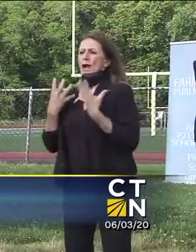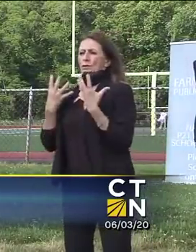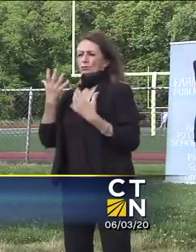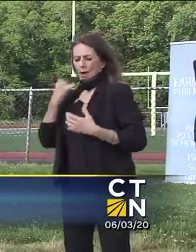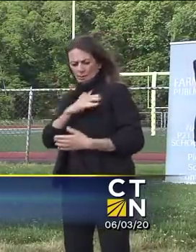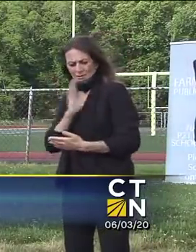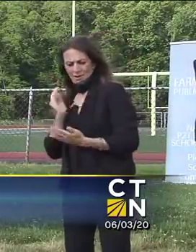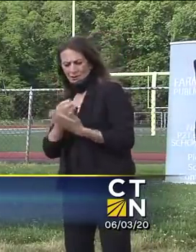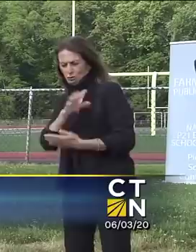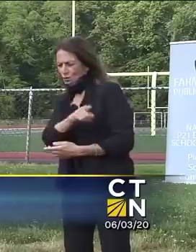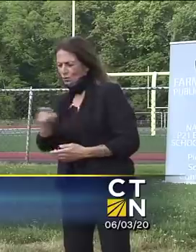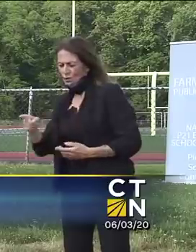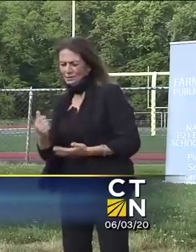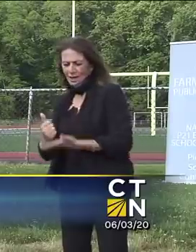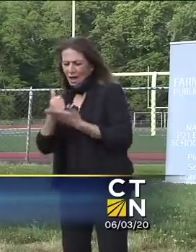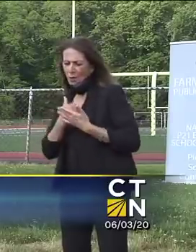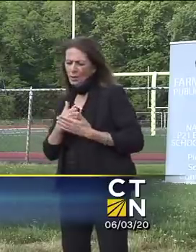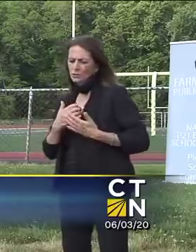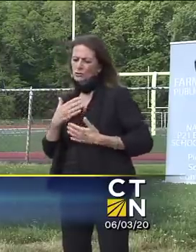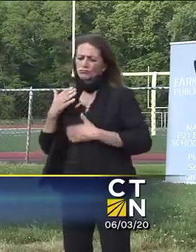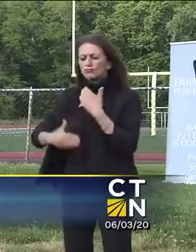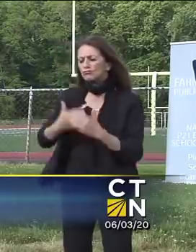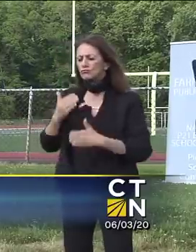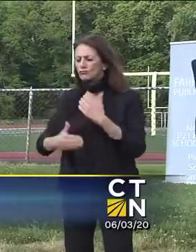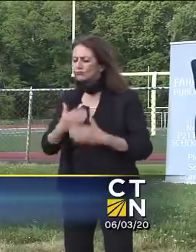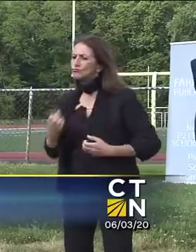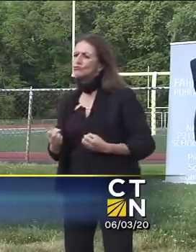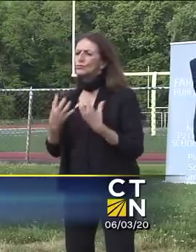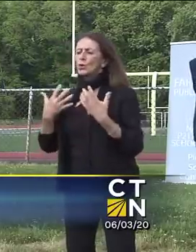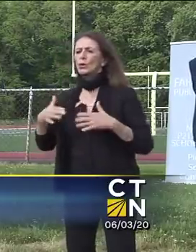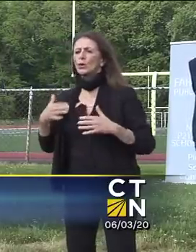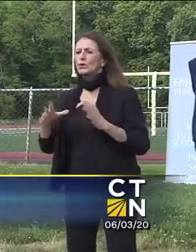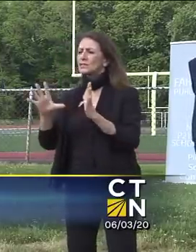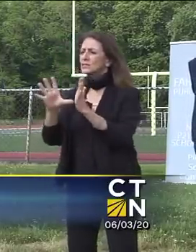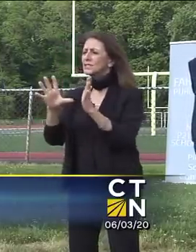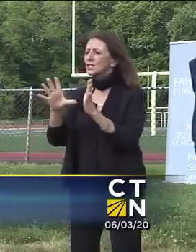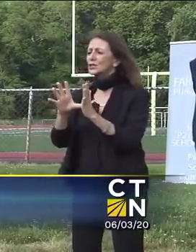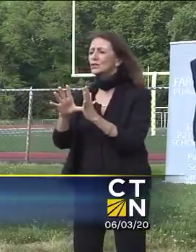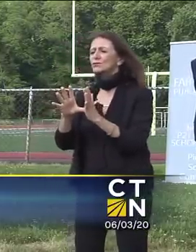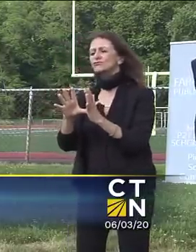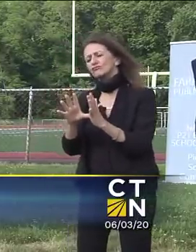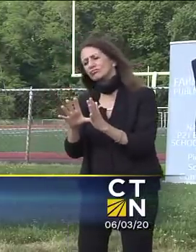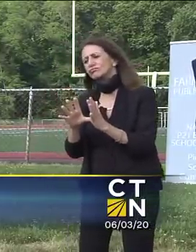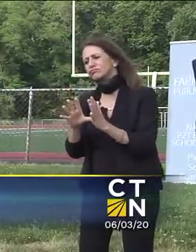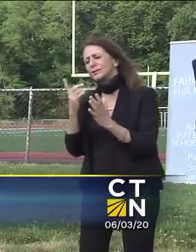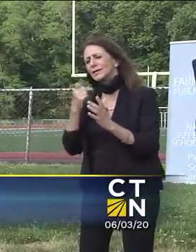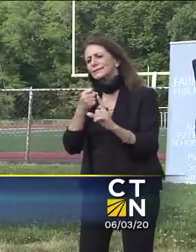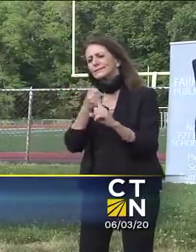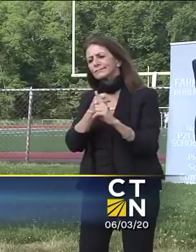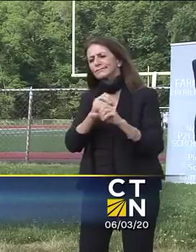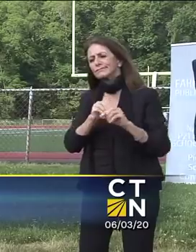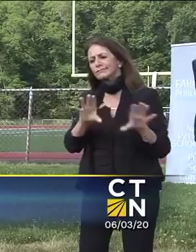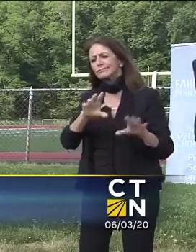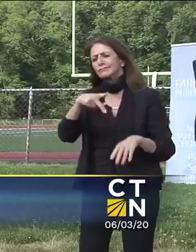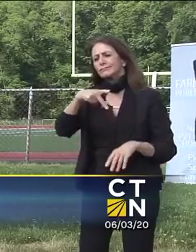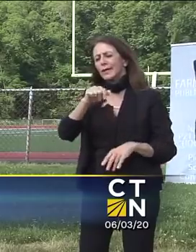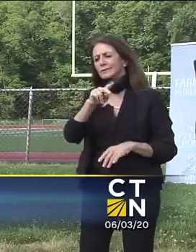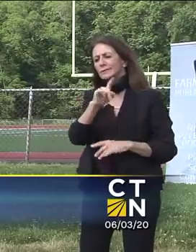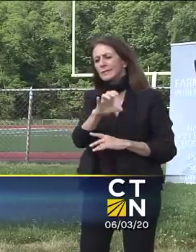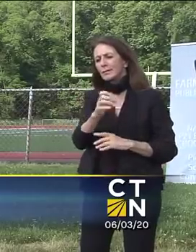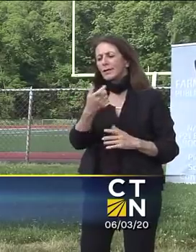us. They keep us going. Seniors have had to sacrifice so much due to the pandemic, and we're aware of